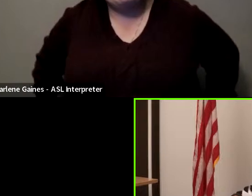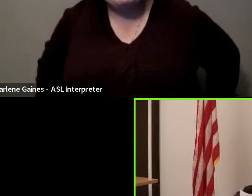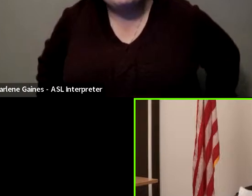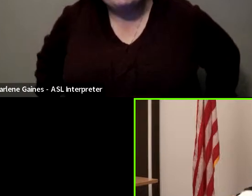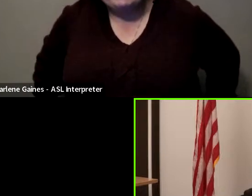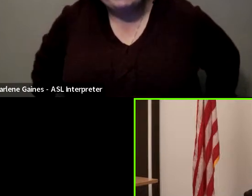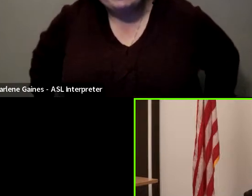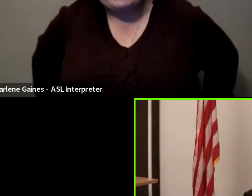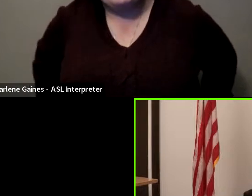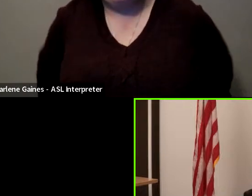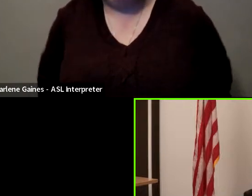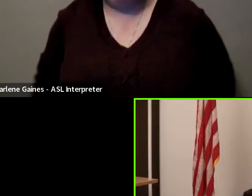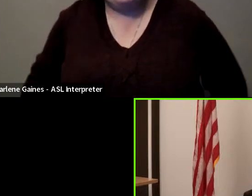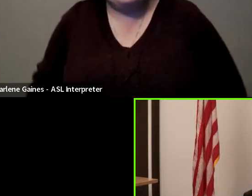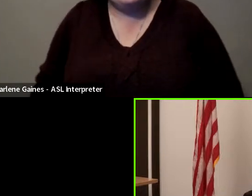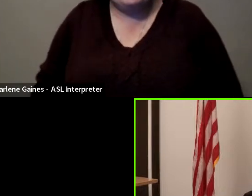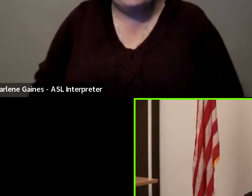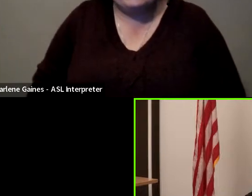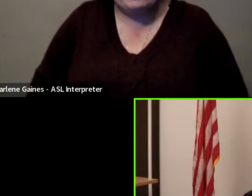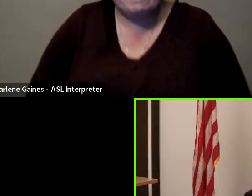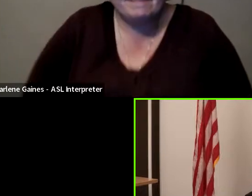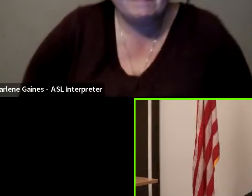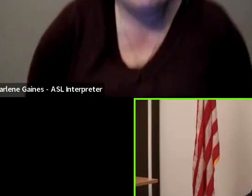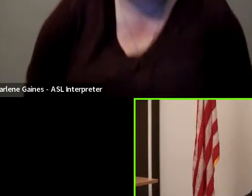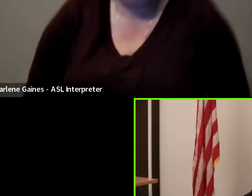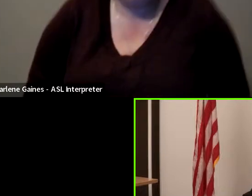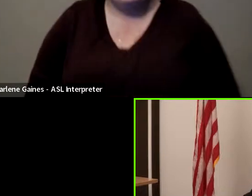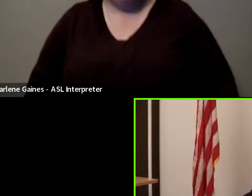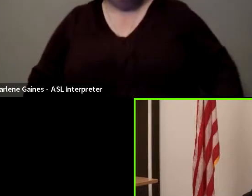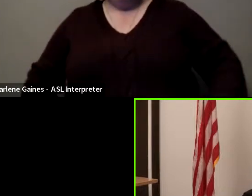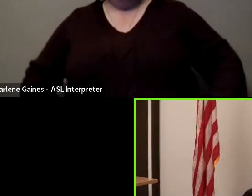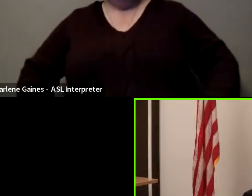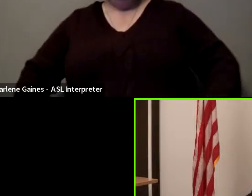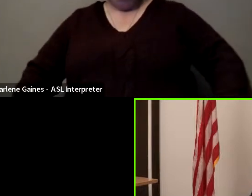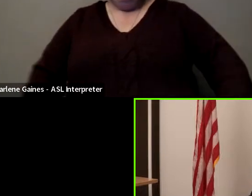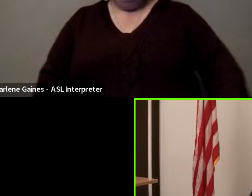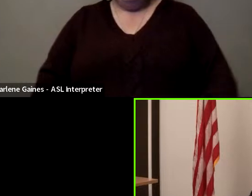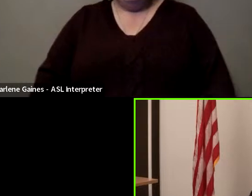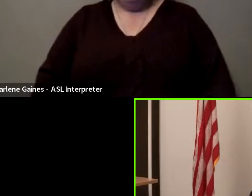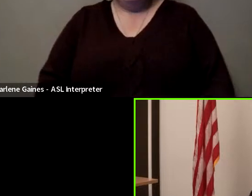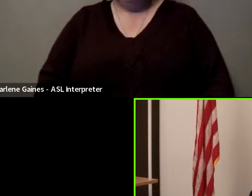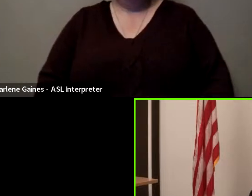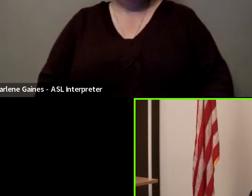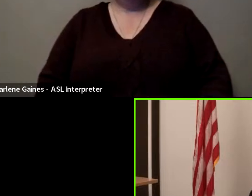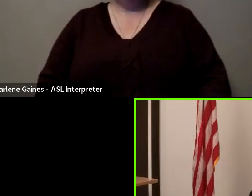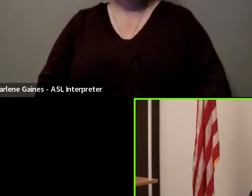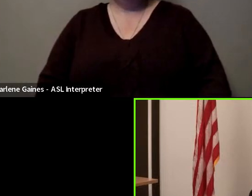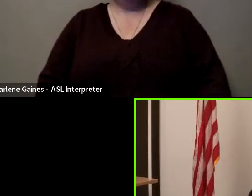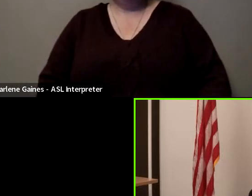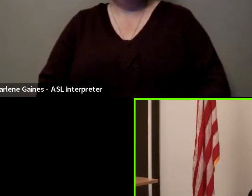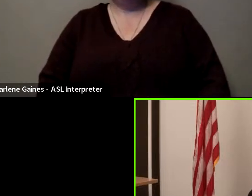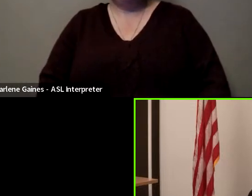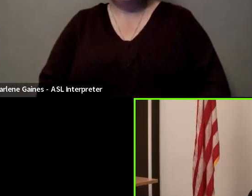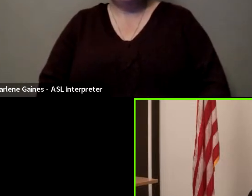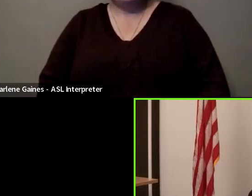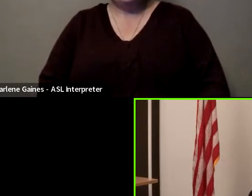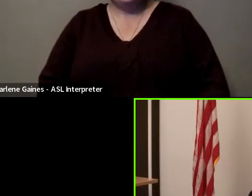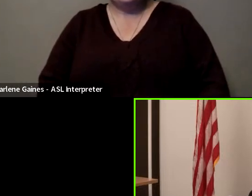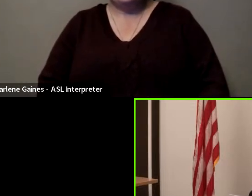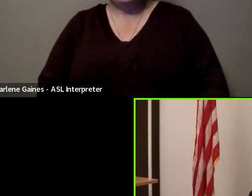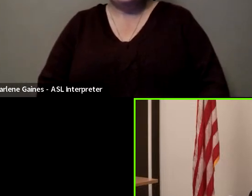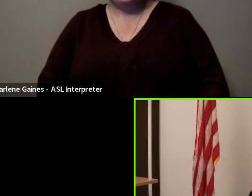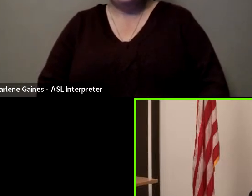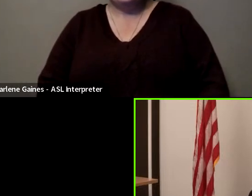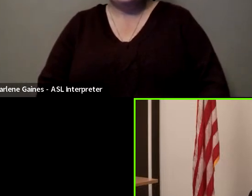really exciting. I look forward to seeing the outcome of the what occurs after the change is made. So thank you to you and your entire staff